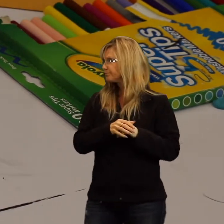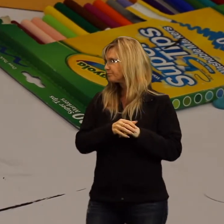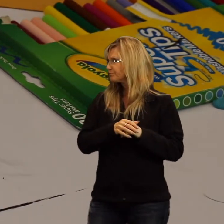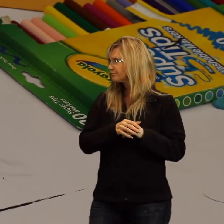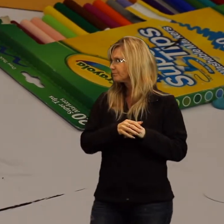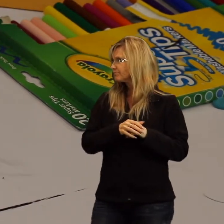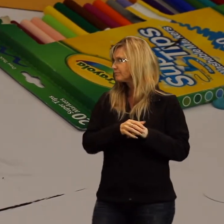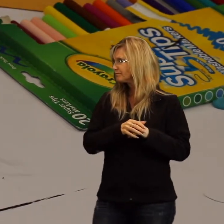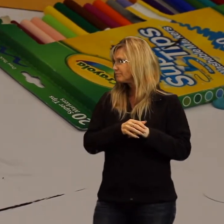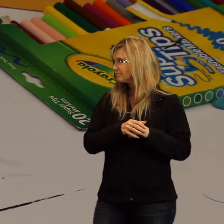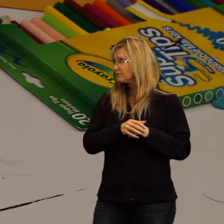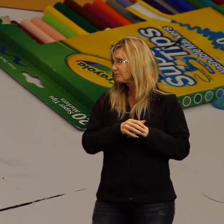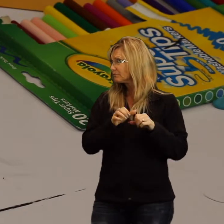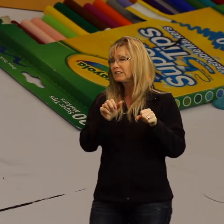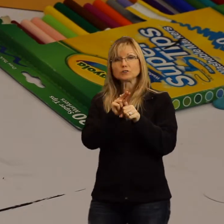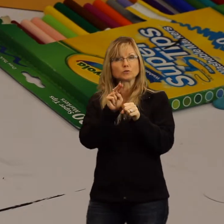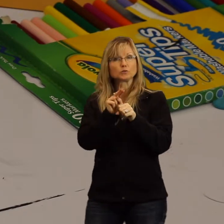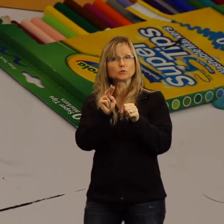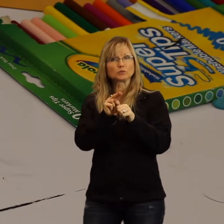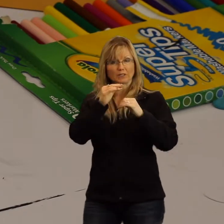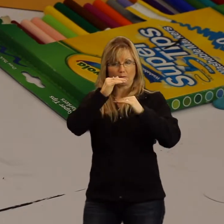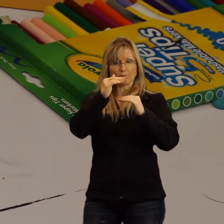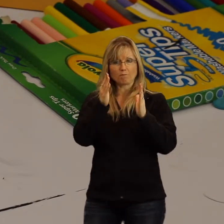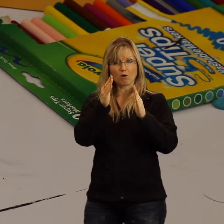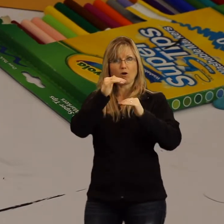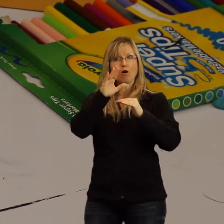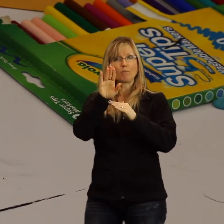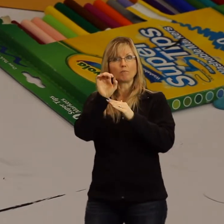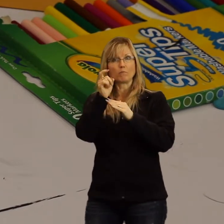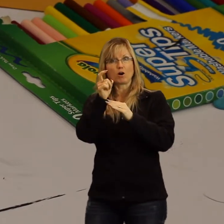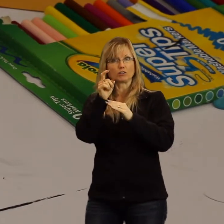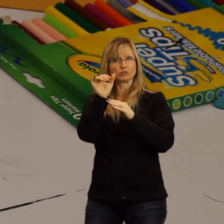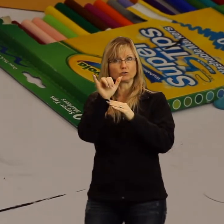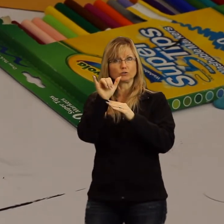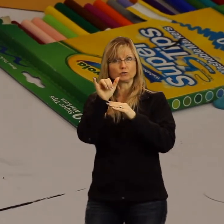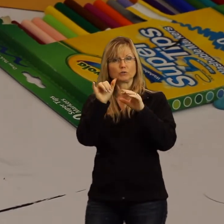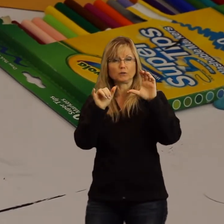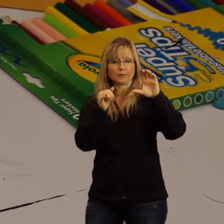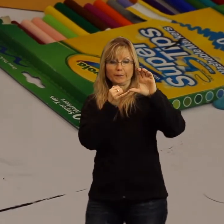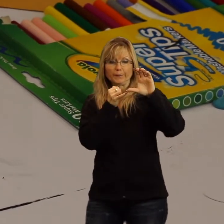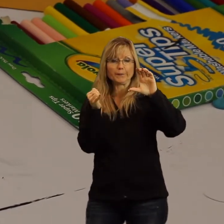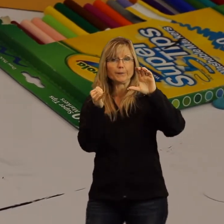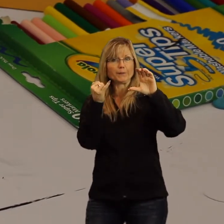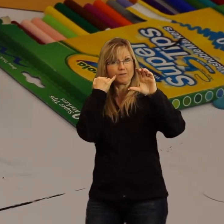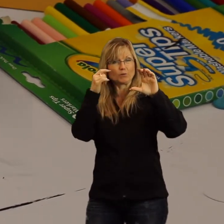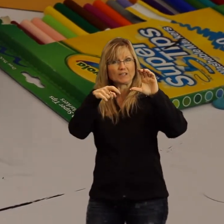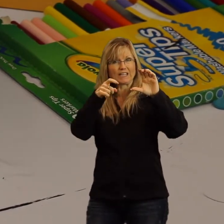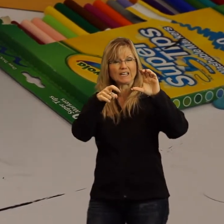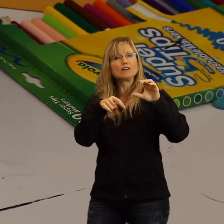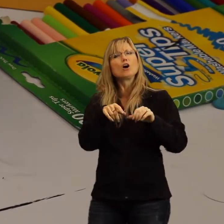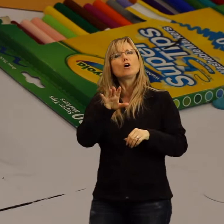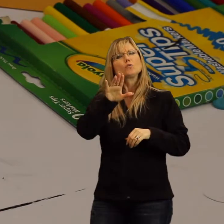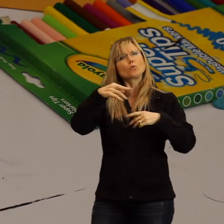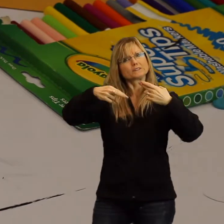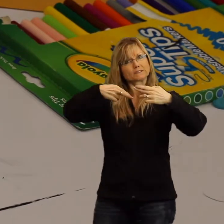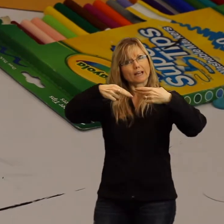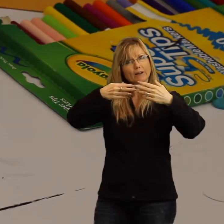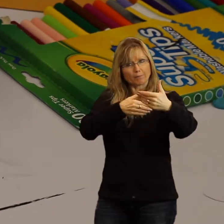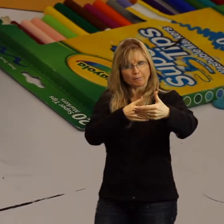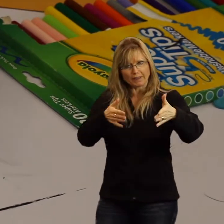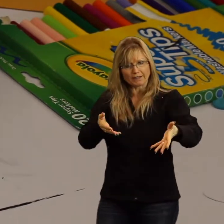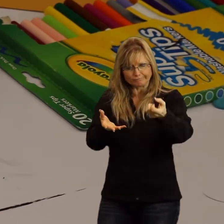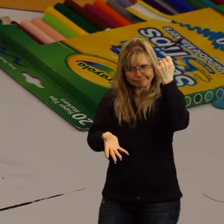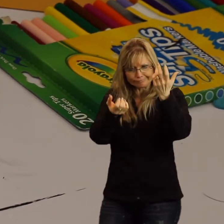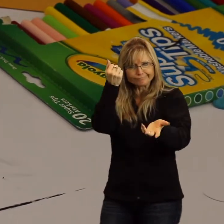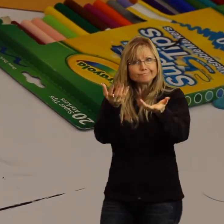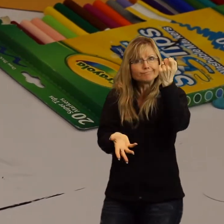like boxes and things found around the house. So if you find like, you can go through your recycling or anything